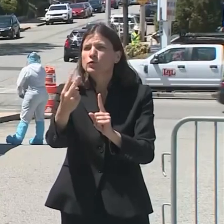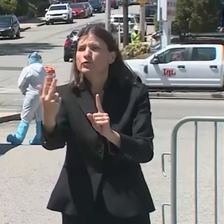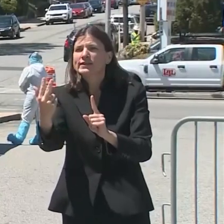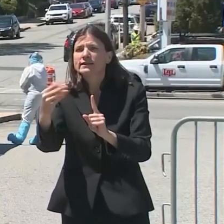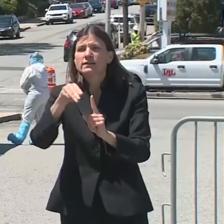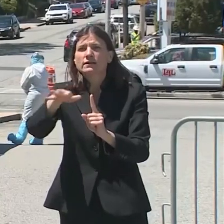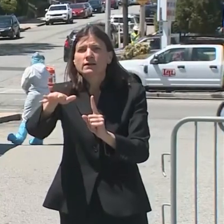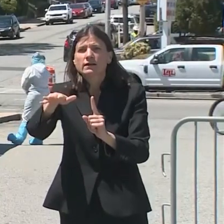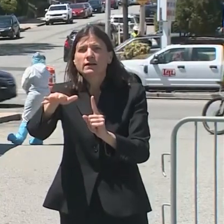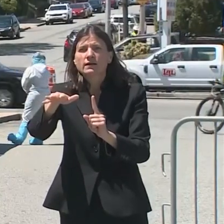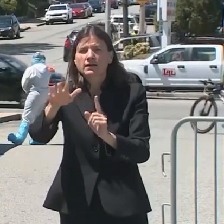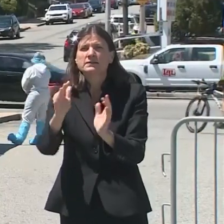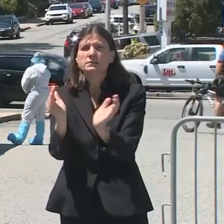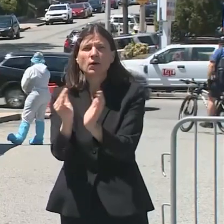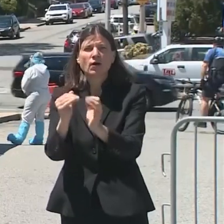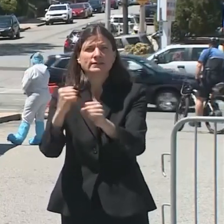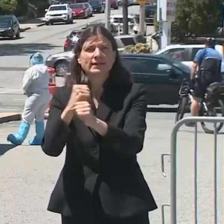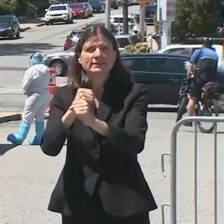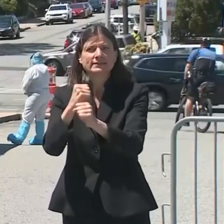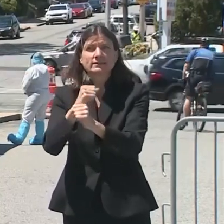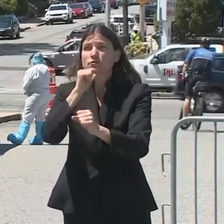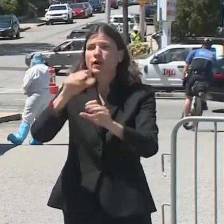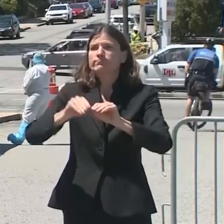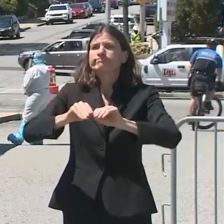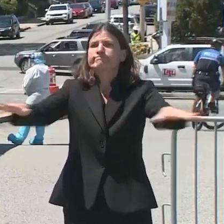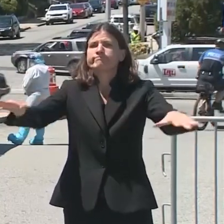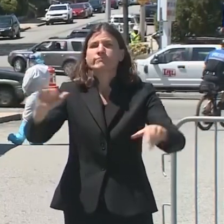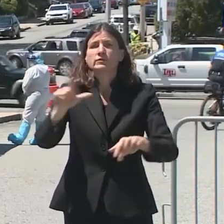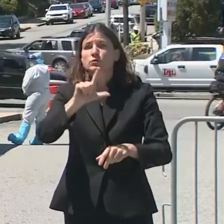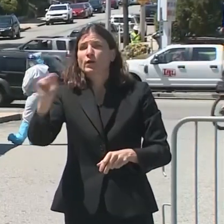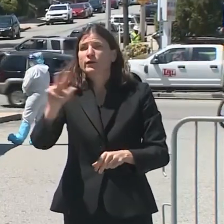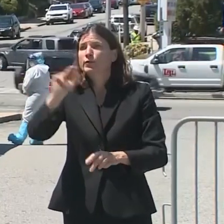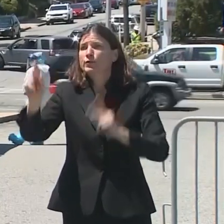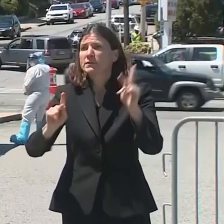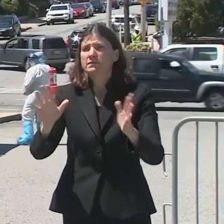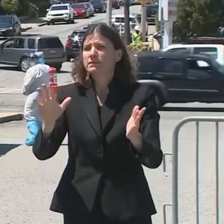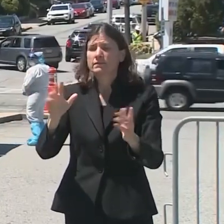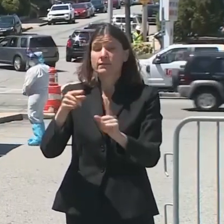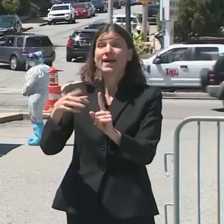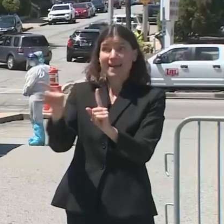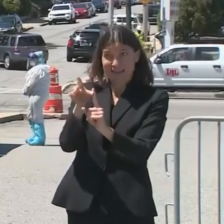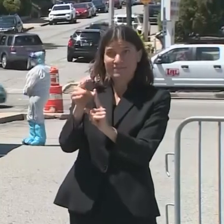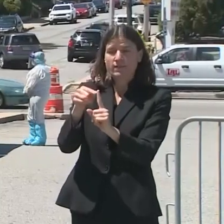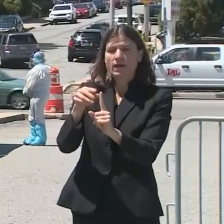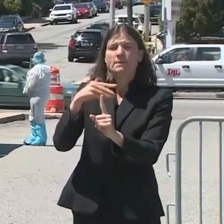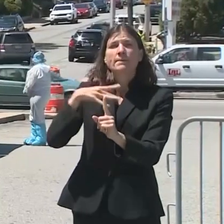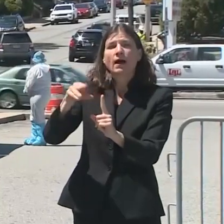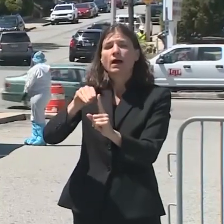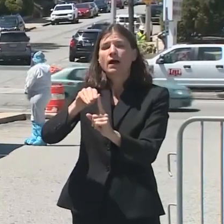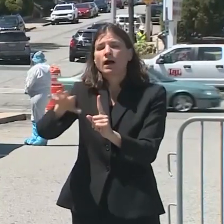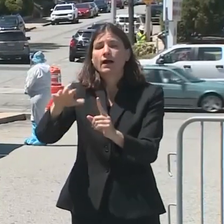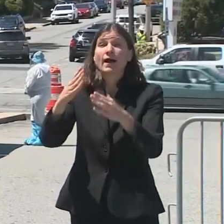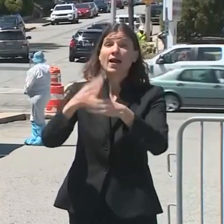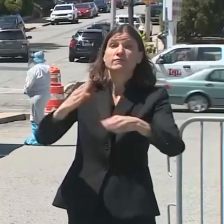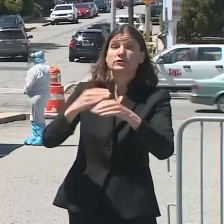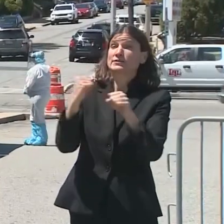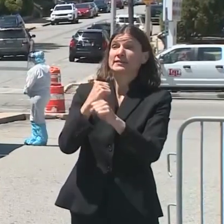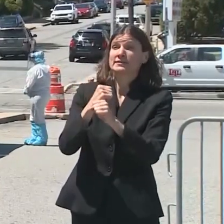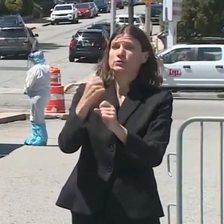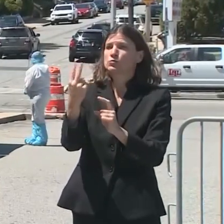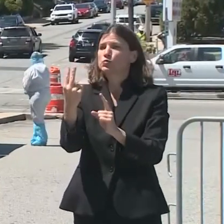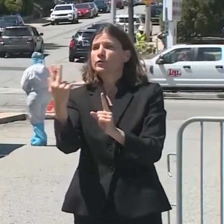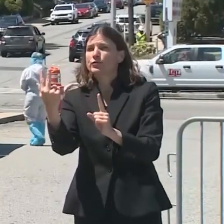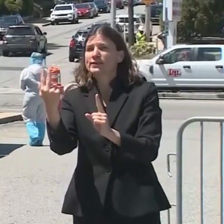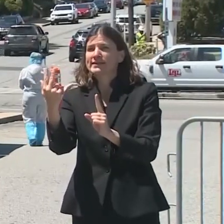are contacted by the collaborative, please take the call and provide the relevant information to the caller for your own sake and for the sake of